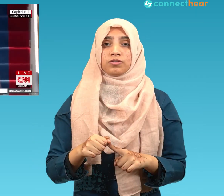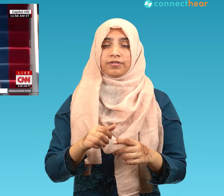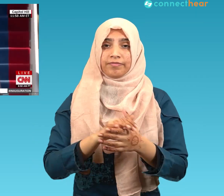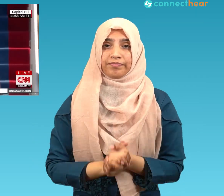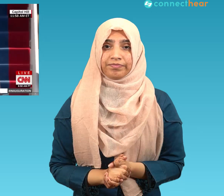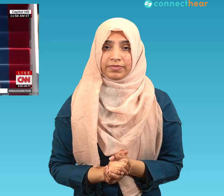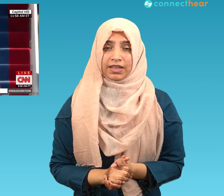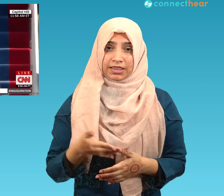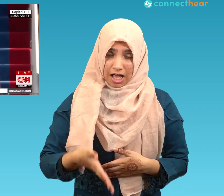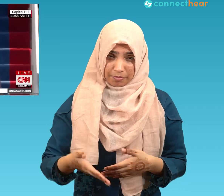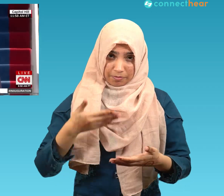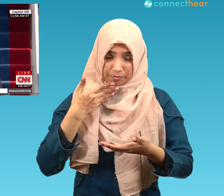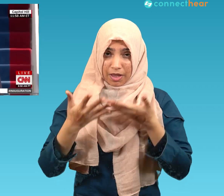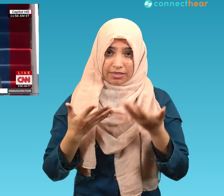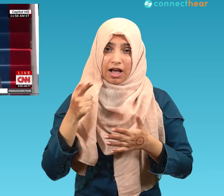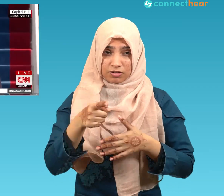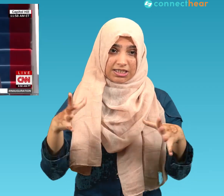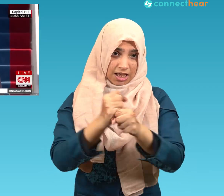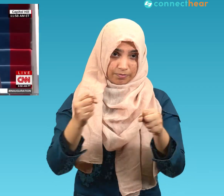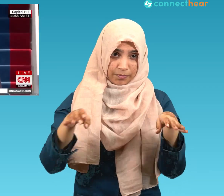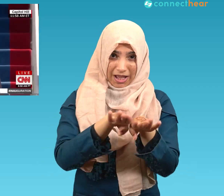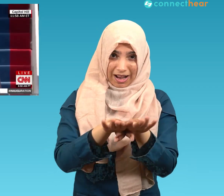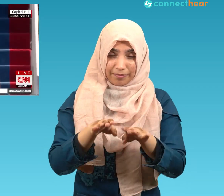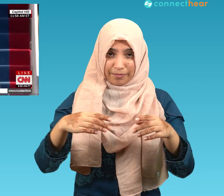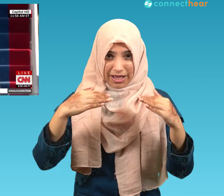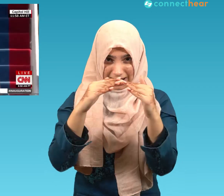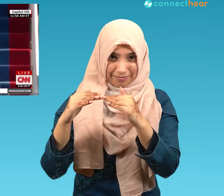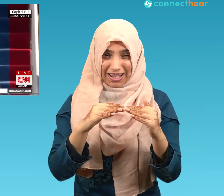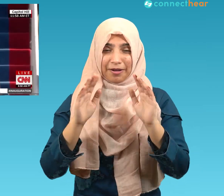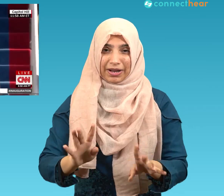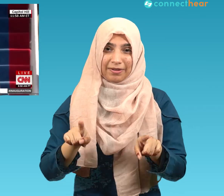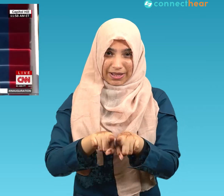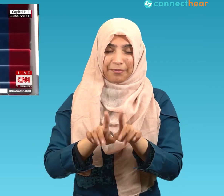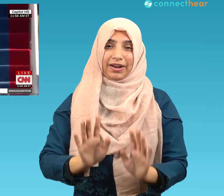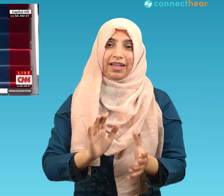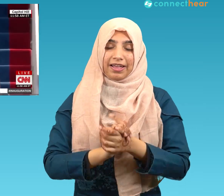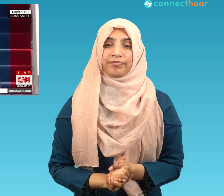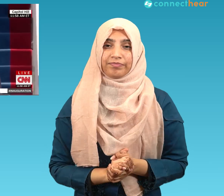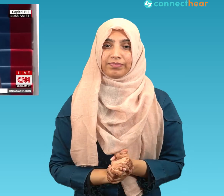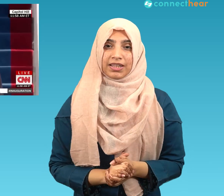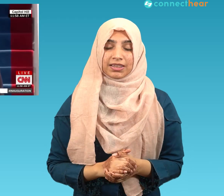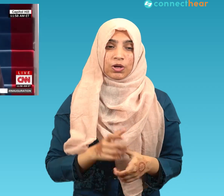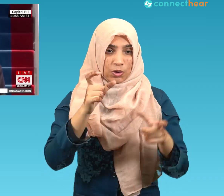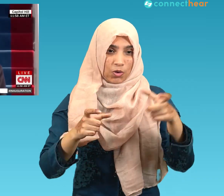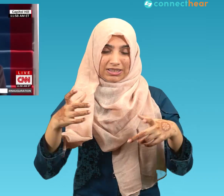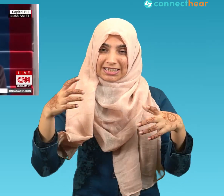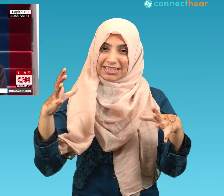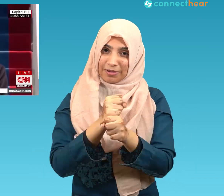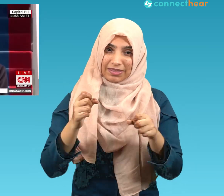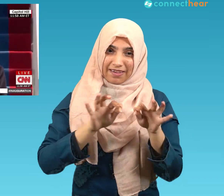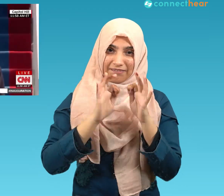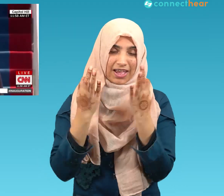I know speaking of unity can sound to some like a foolish fantasy these days. I know the forces